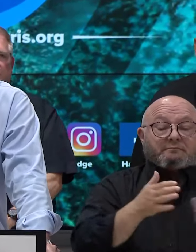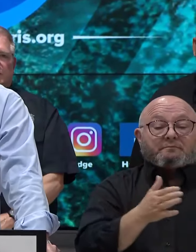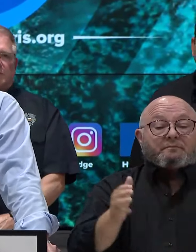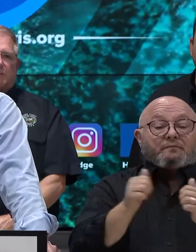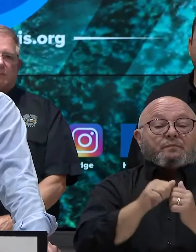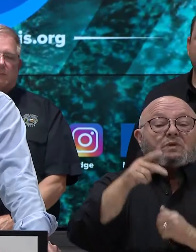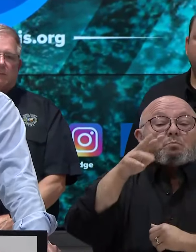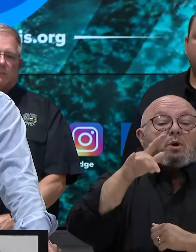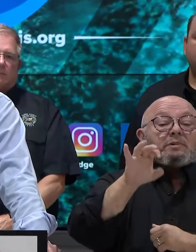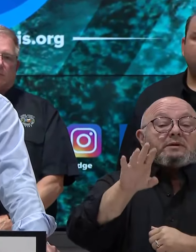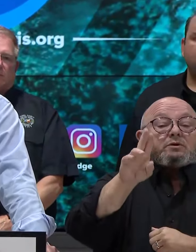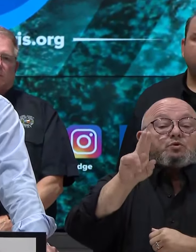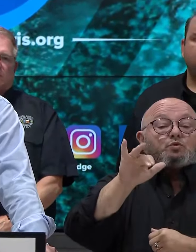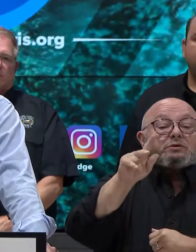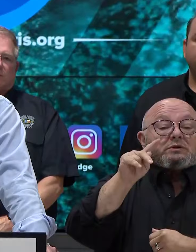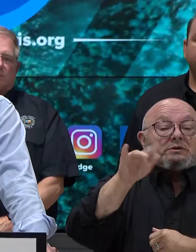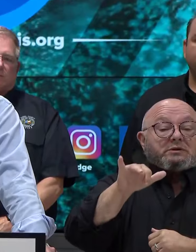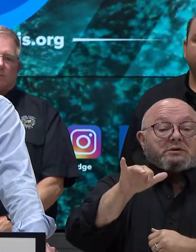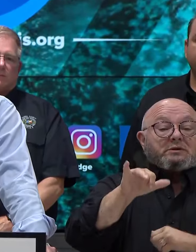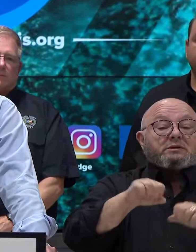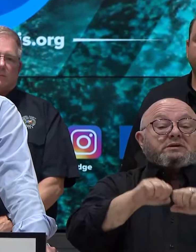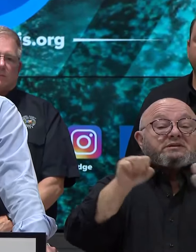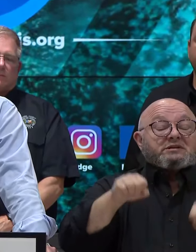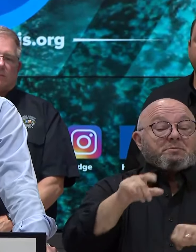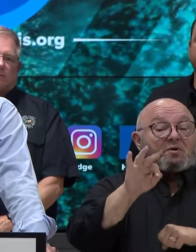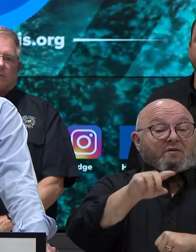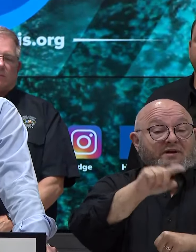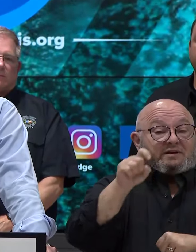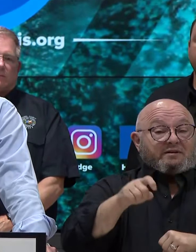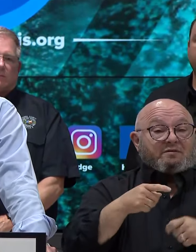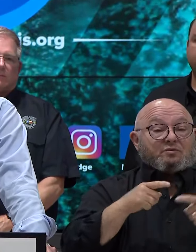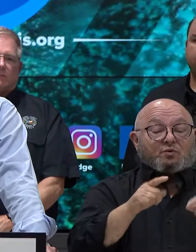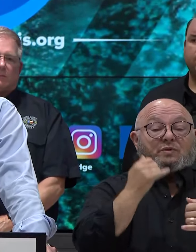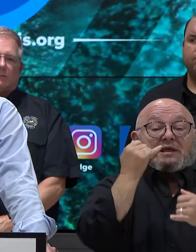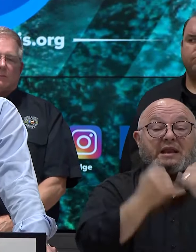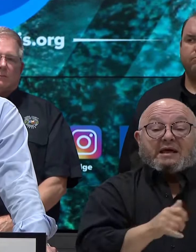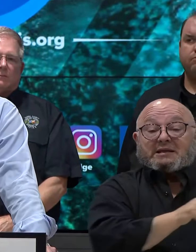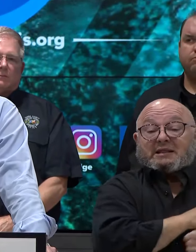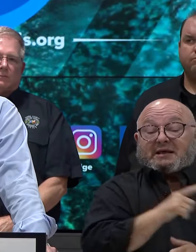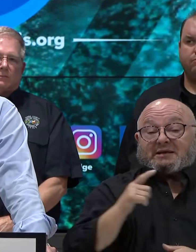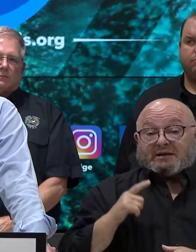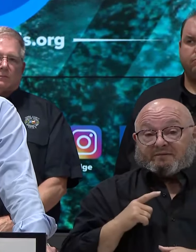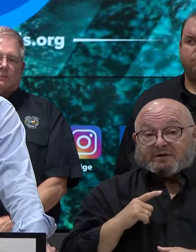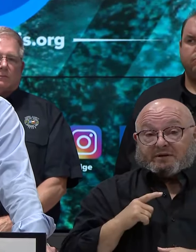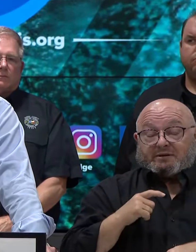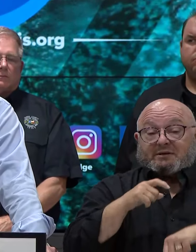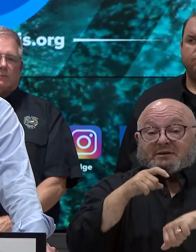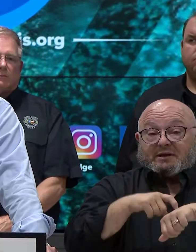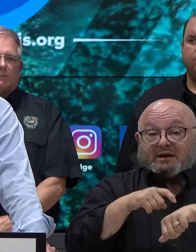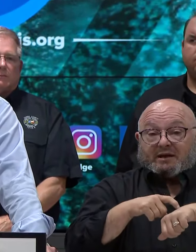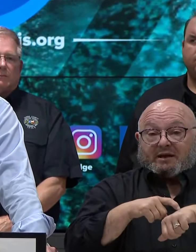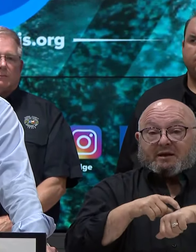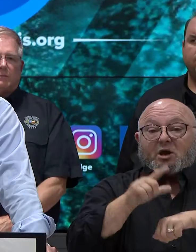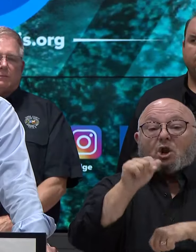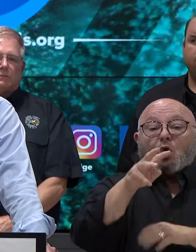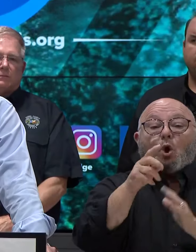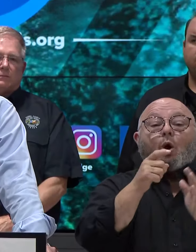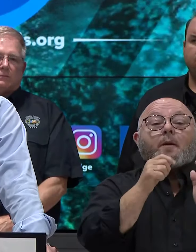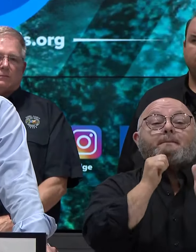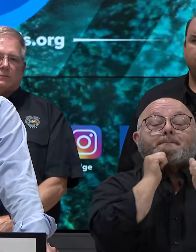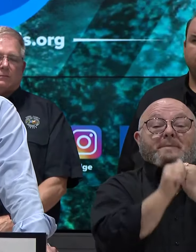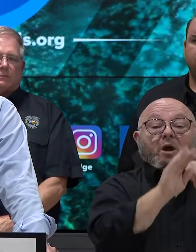of Texas to harden our system. During the last legislative session, a law was passed requiring